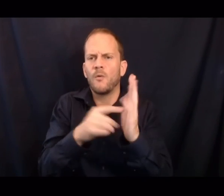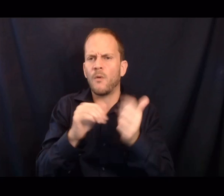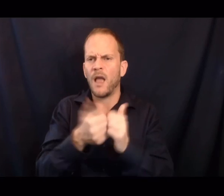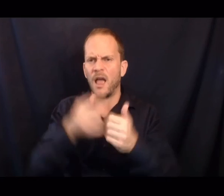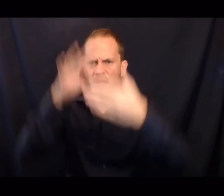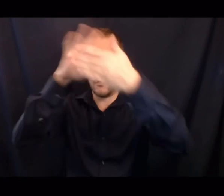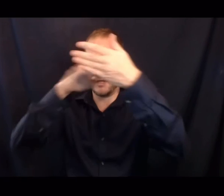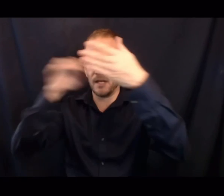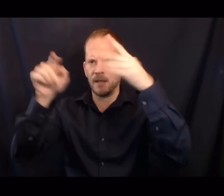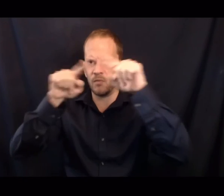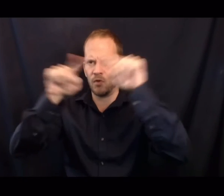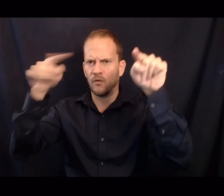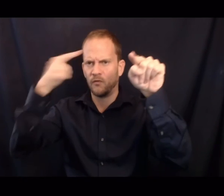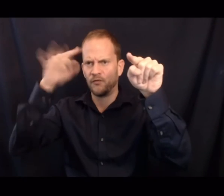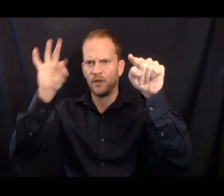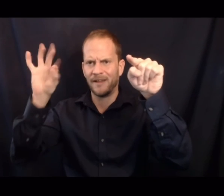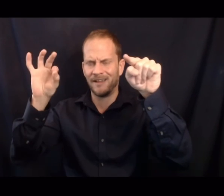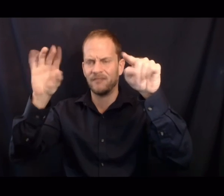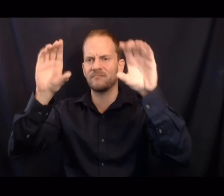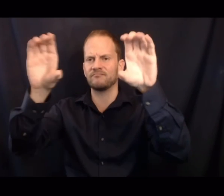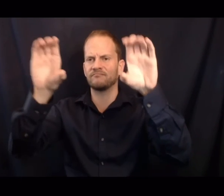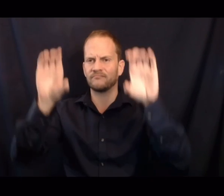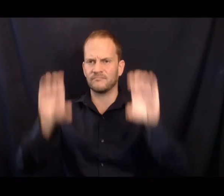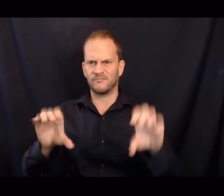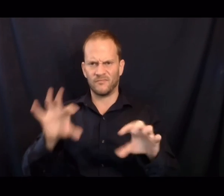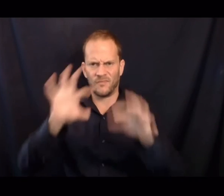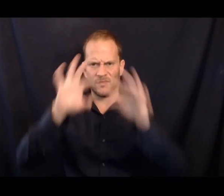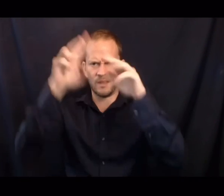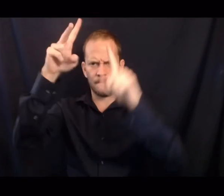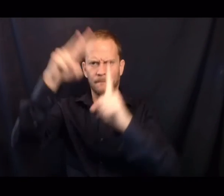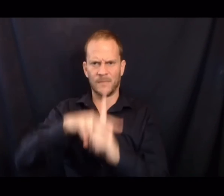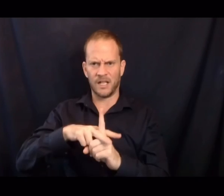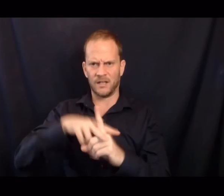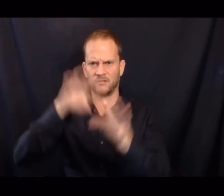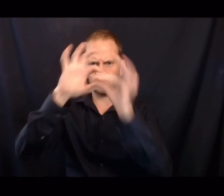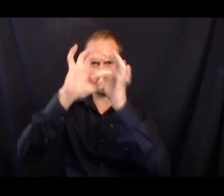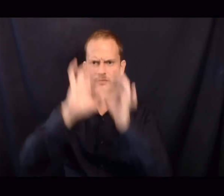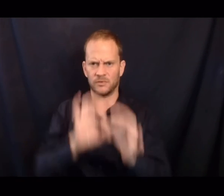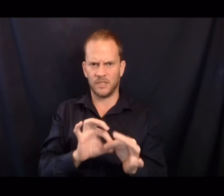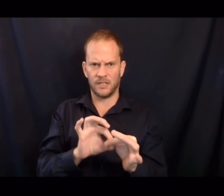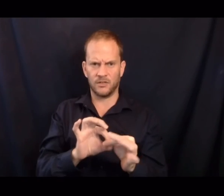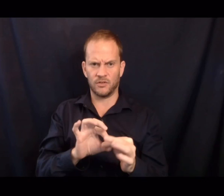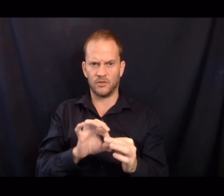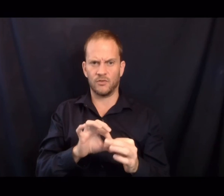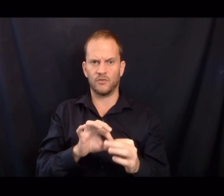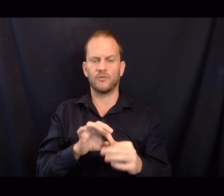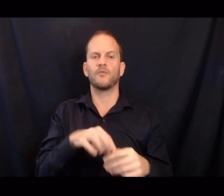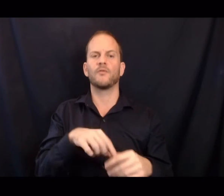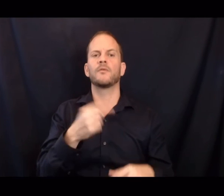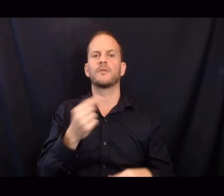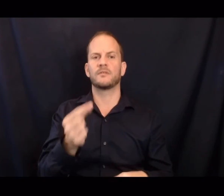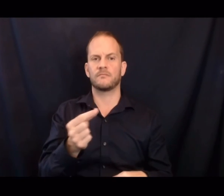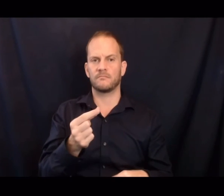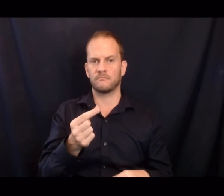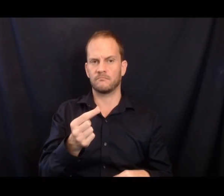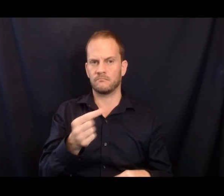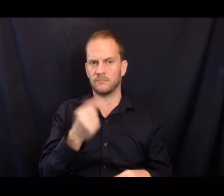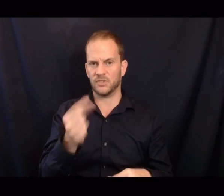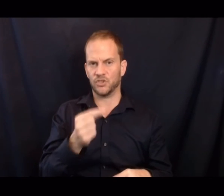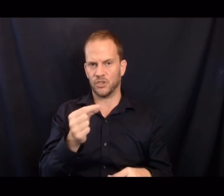Notice that the table for f inverse has input values of -6, 0, 6, 12, and